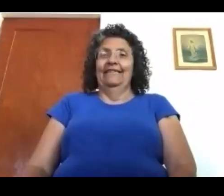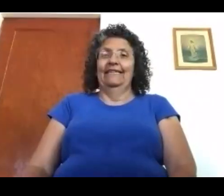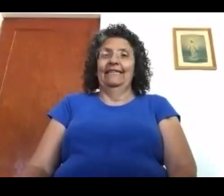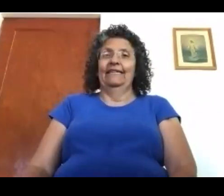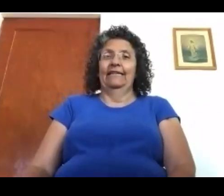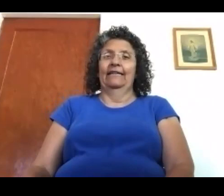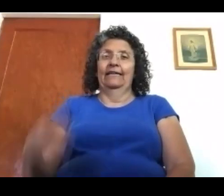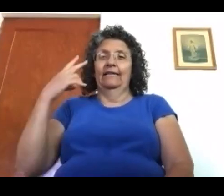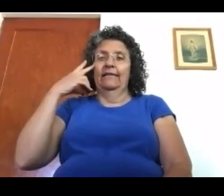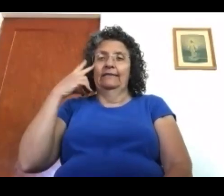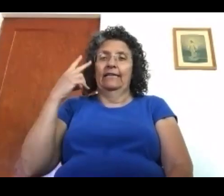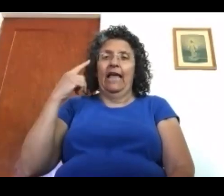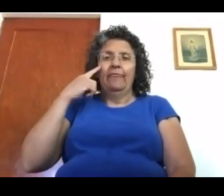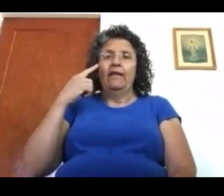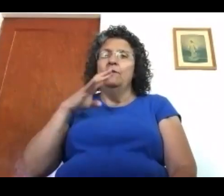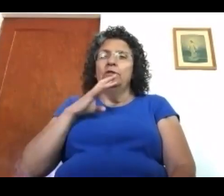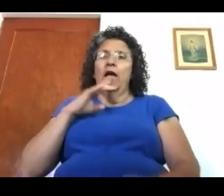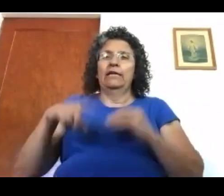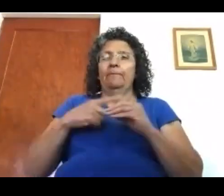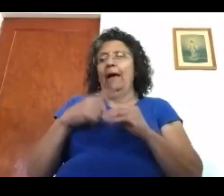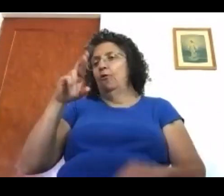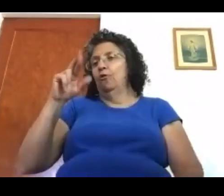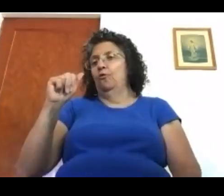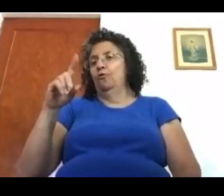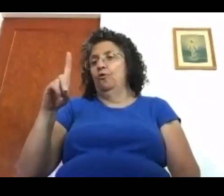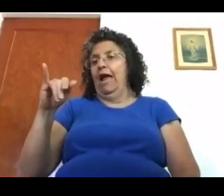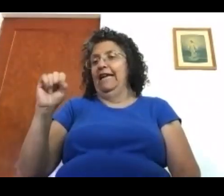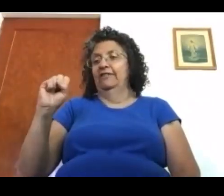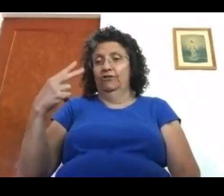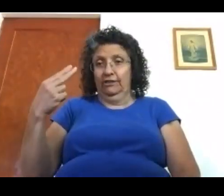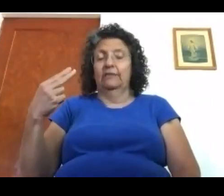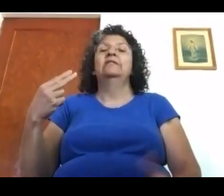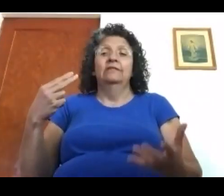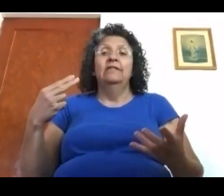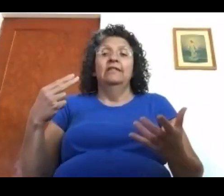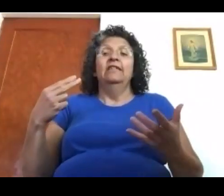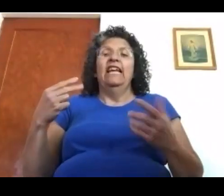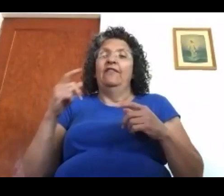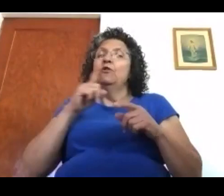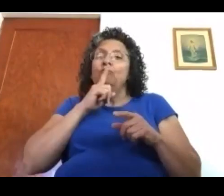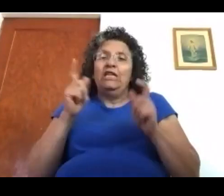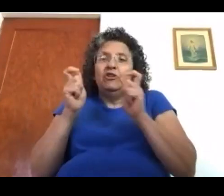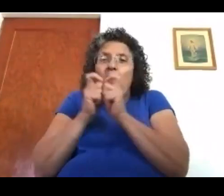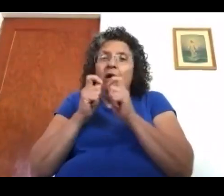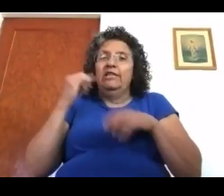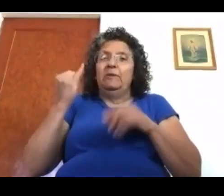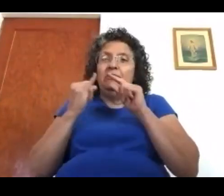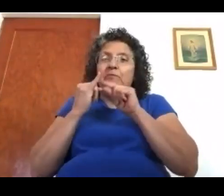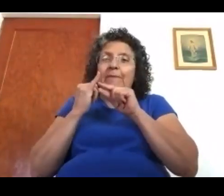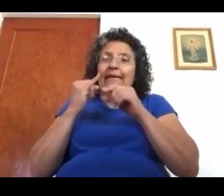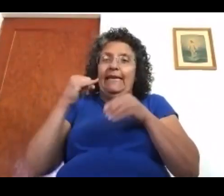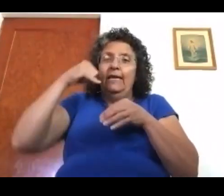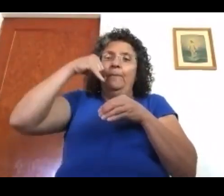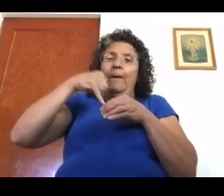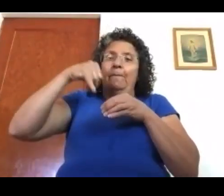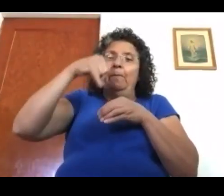earlier. Now radishes are pretty small. So I'm going to make 3 small holes with my pinky. 1, 2,